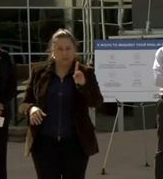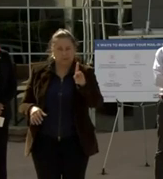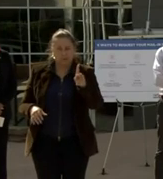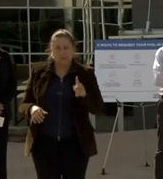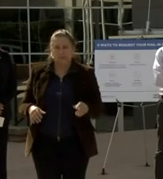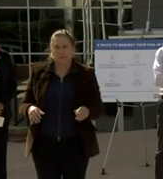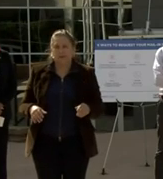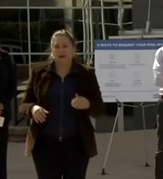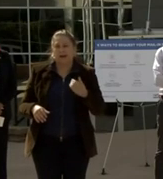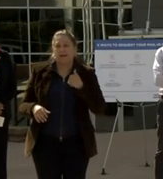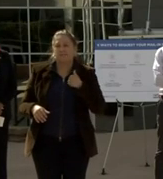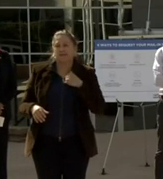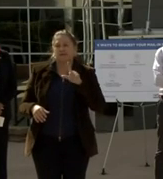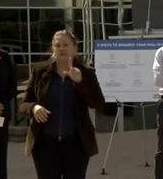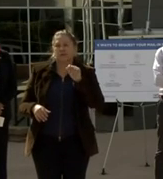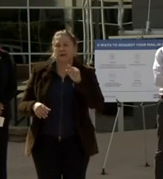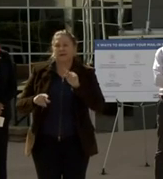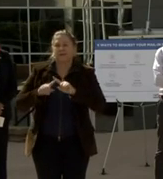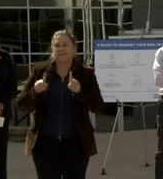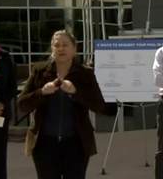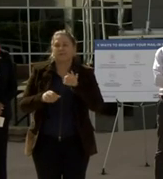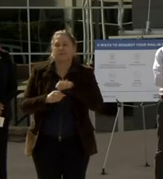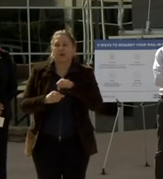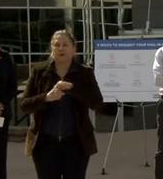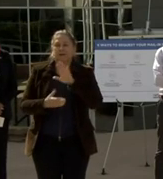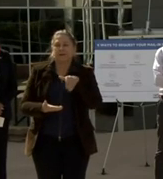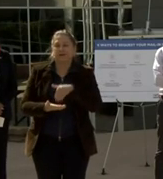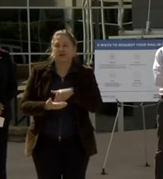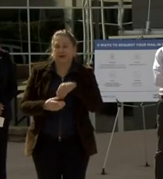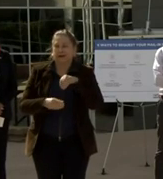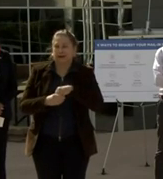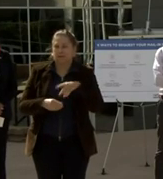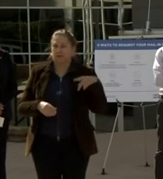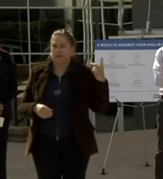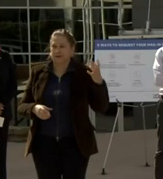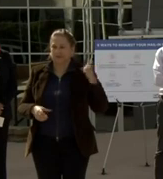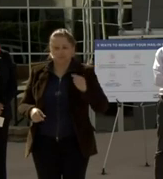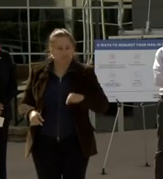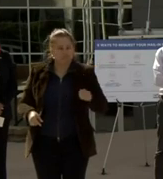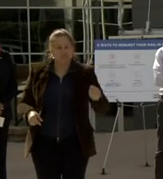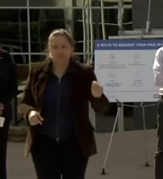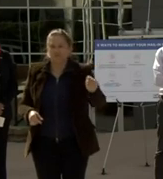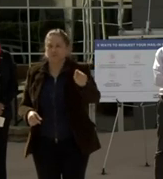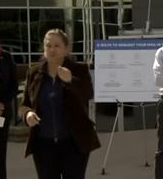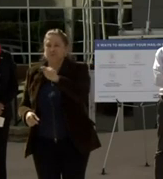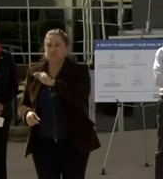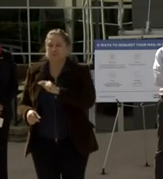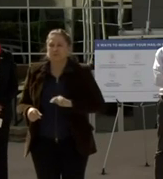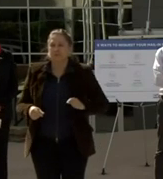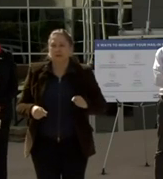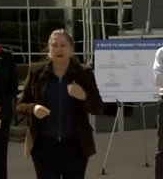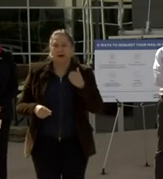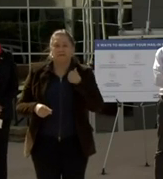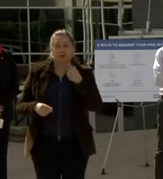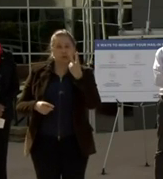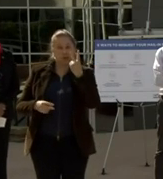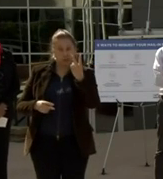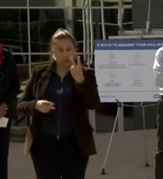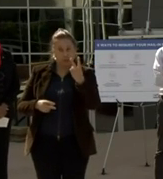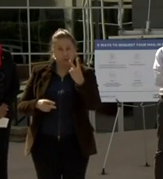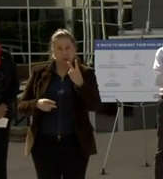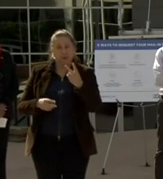city. The plan currently calls for at least 2 vote centers in each ward. 15 of the vote centers are